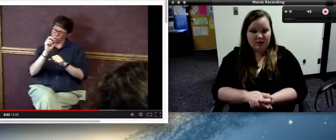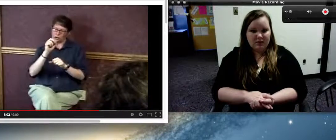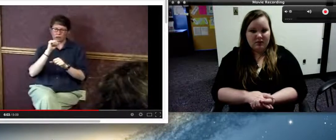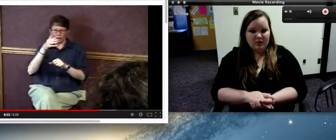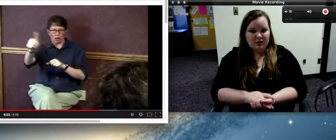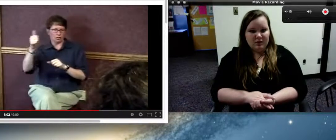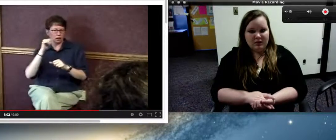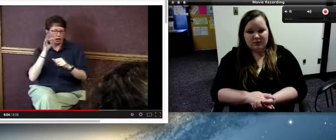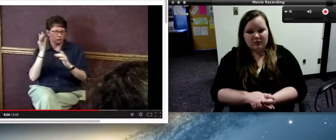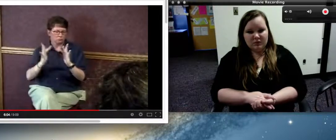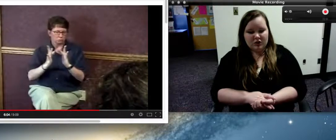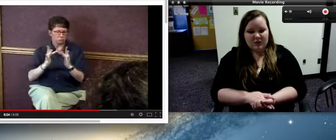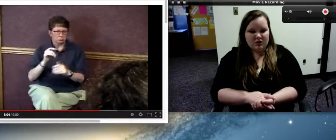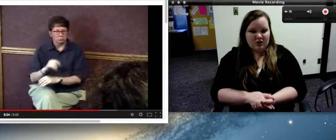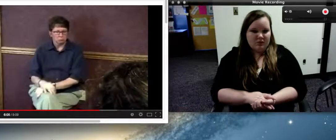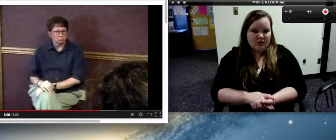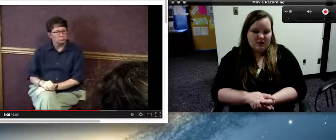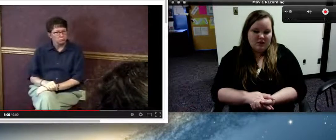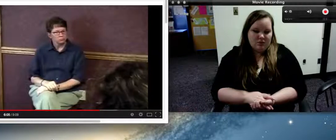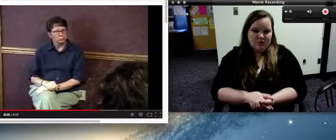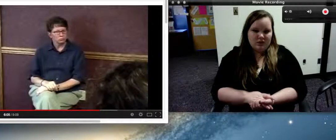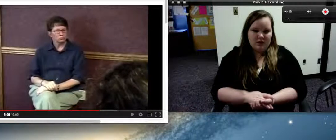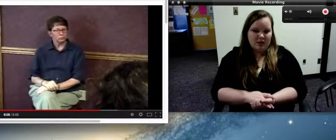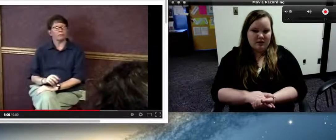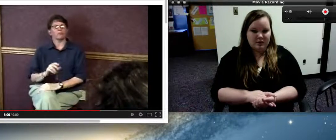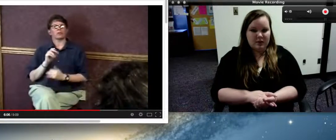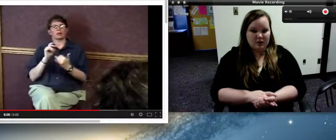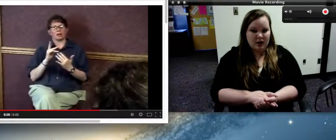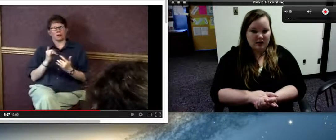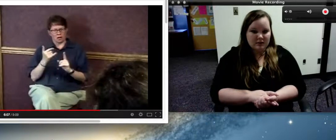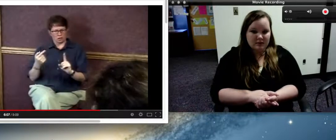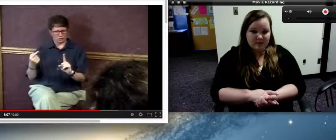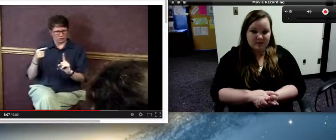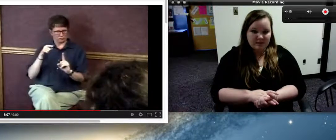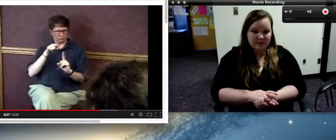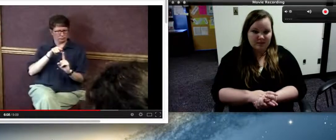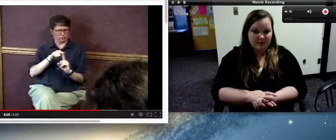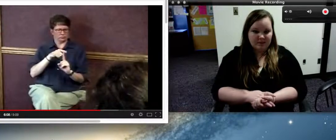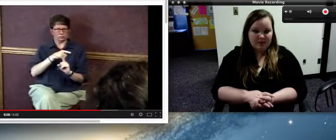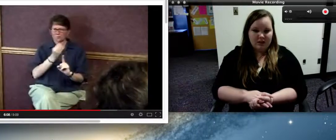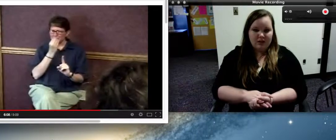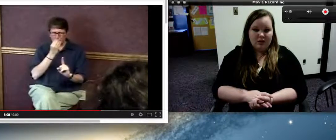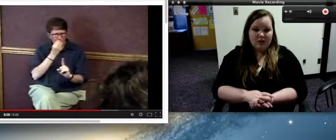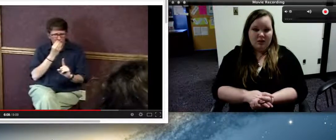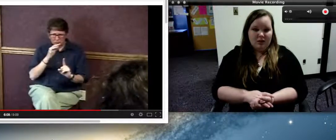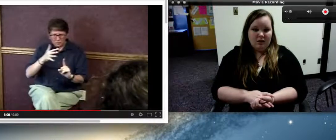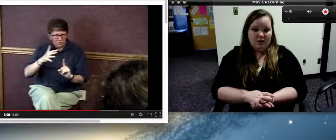fine. But just make sure that they don't come in contact with other cats.